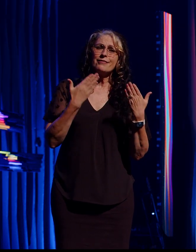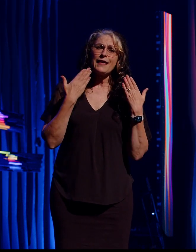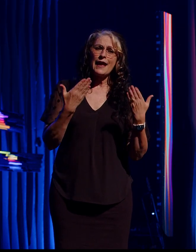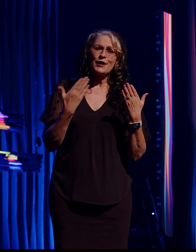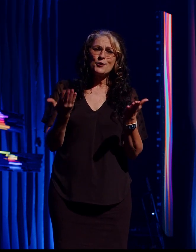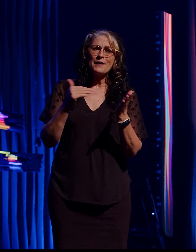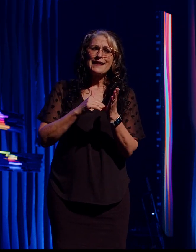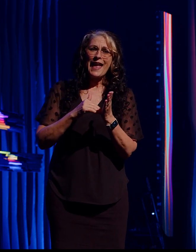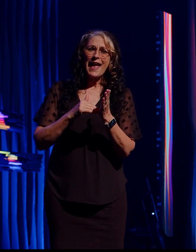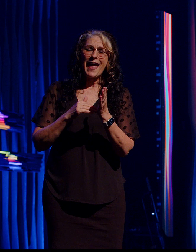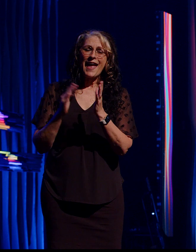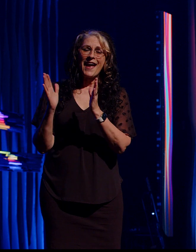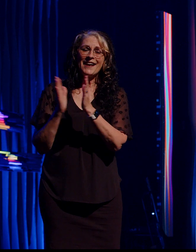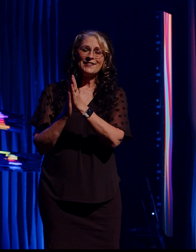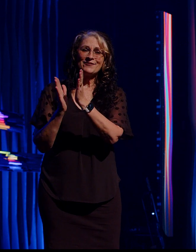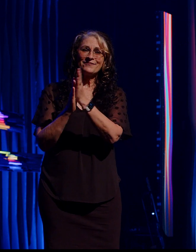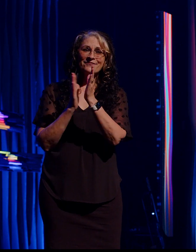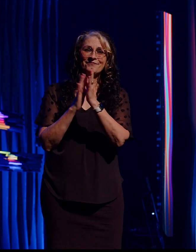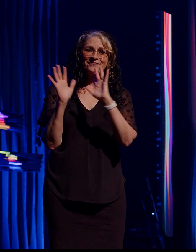time?